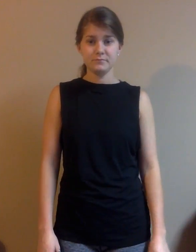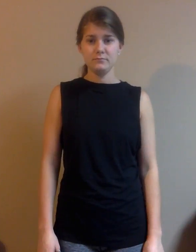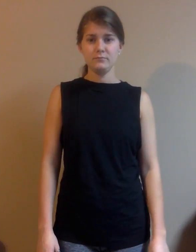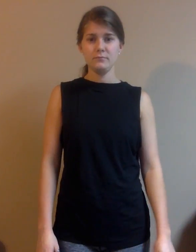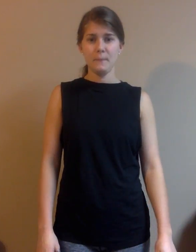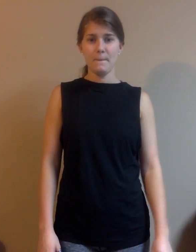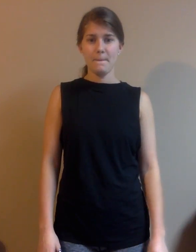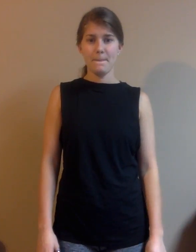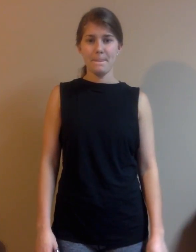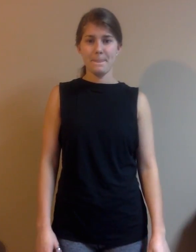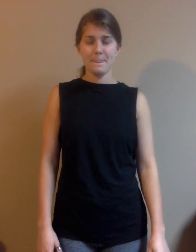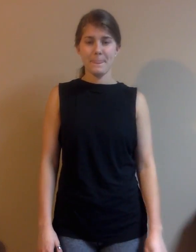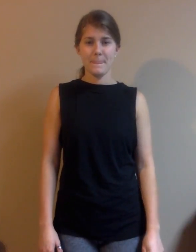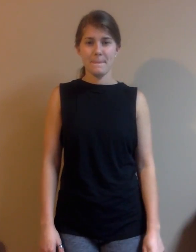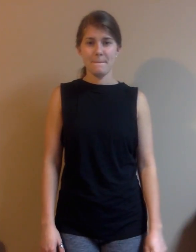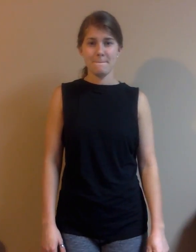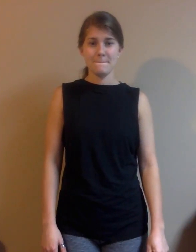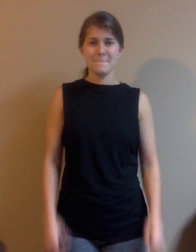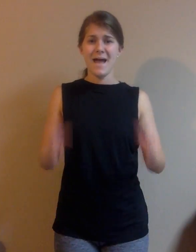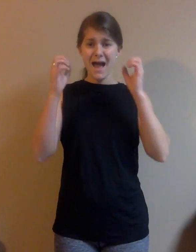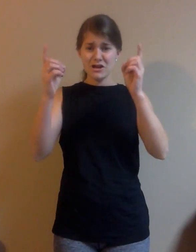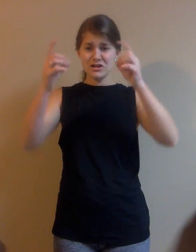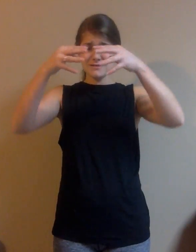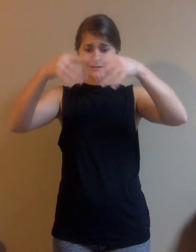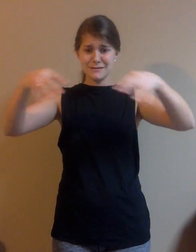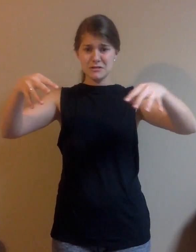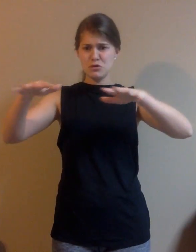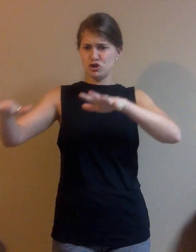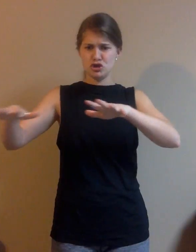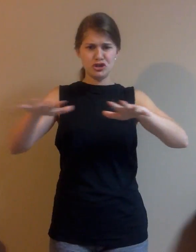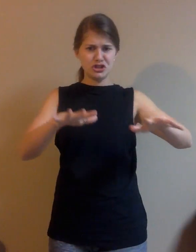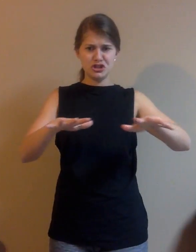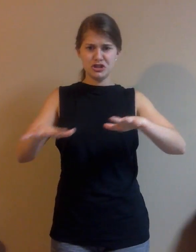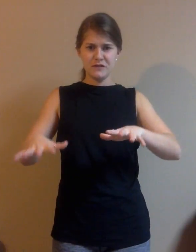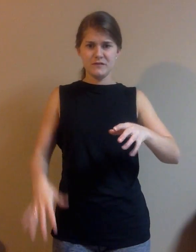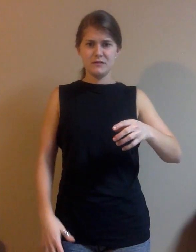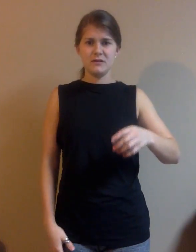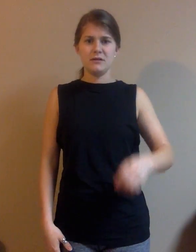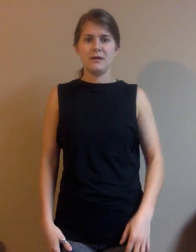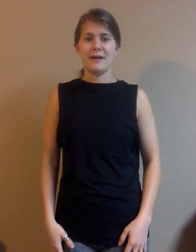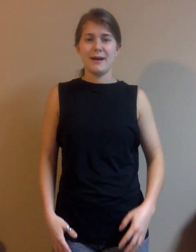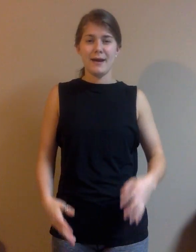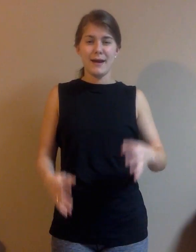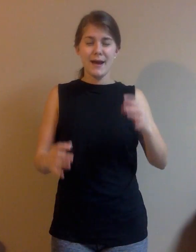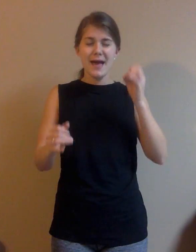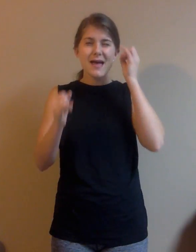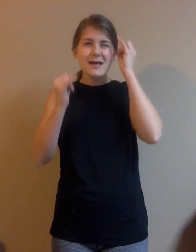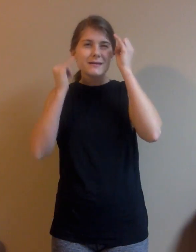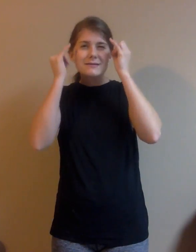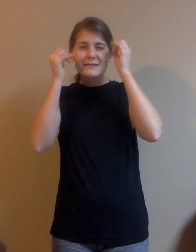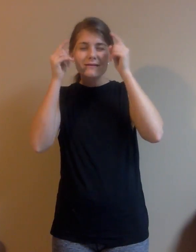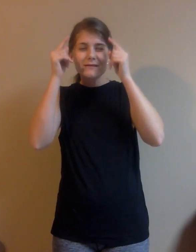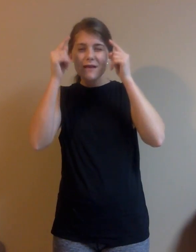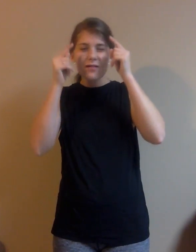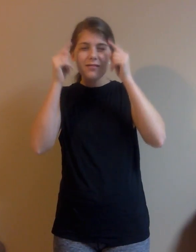to radically rethink our view of intelligence. We know three things about intelligence. One, it's diverse. We think about the world in all the ways that we experience it. We